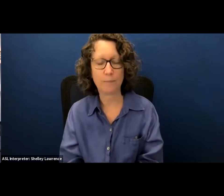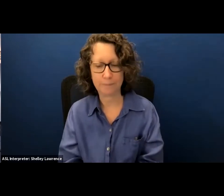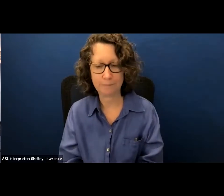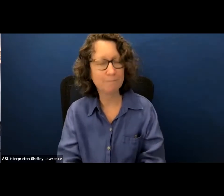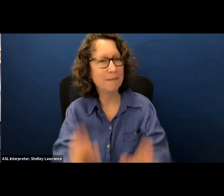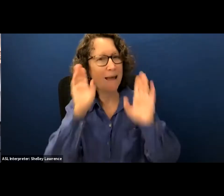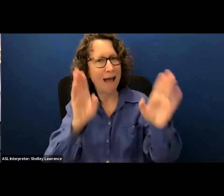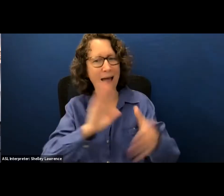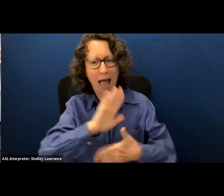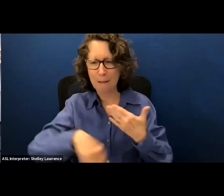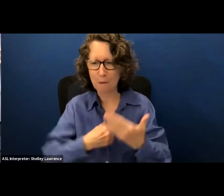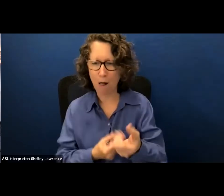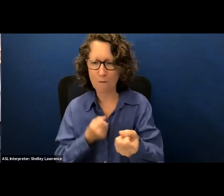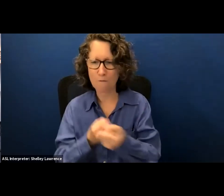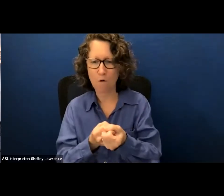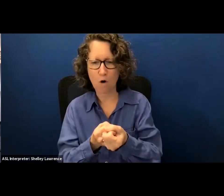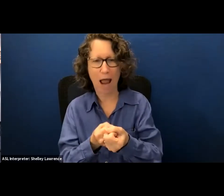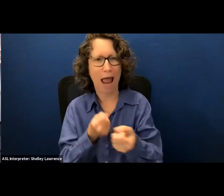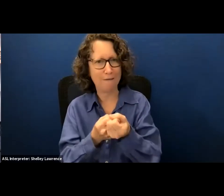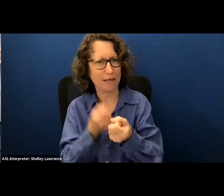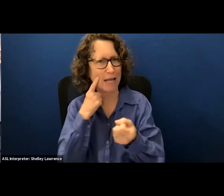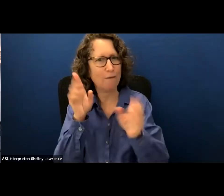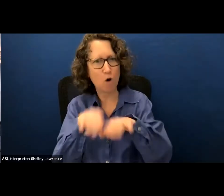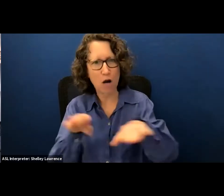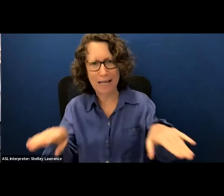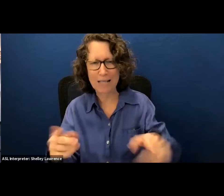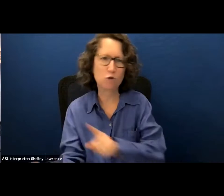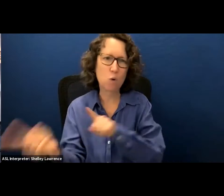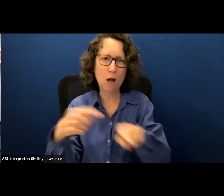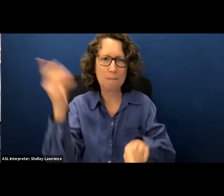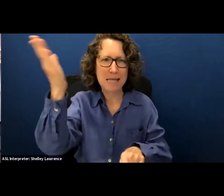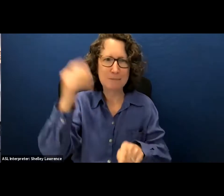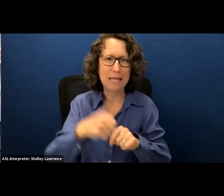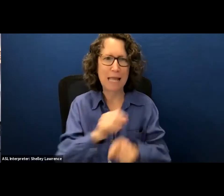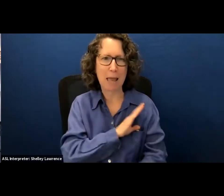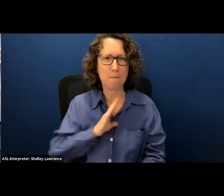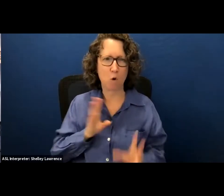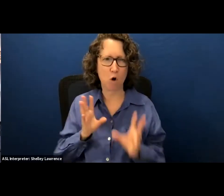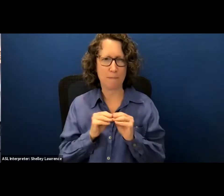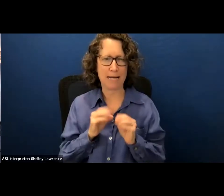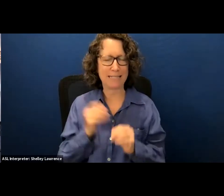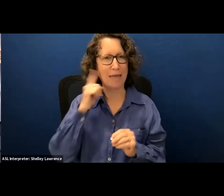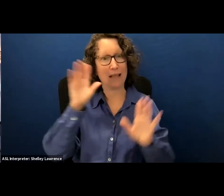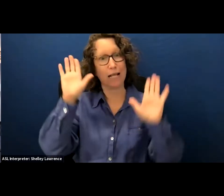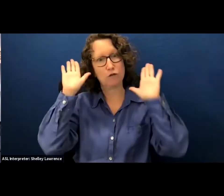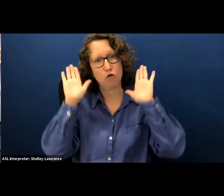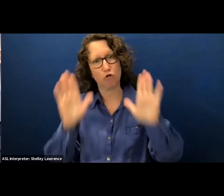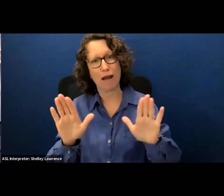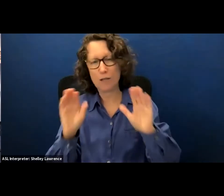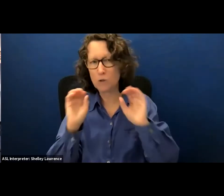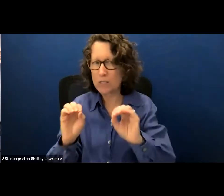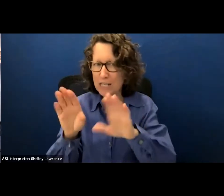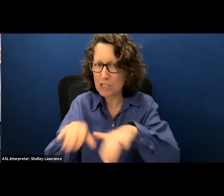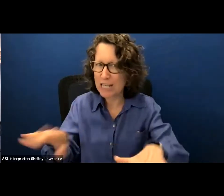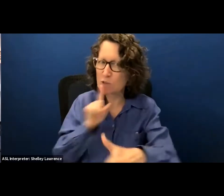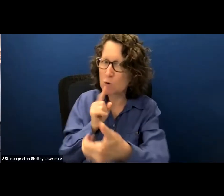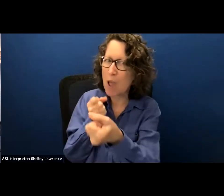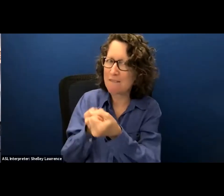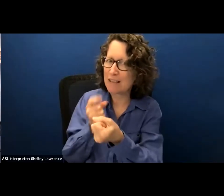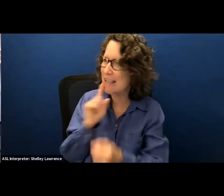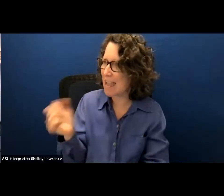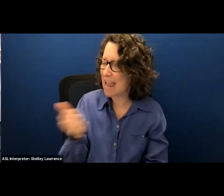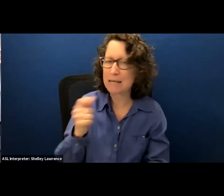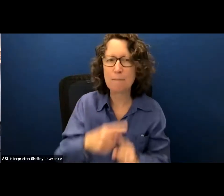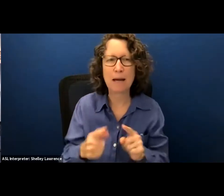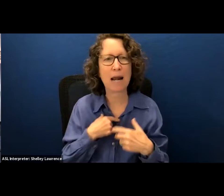I'm all for advocating for kids to come and speak at board meetings. I think it's great to teach kids to advocate.